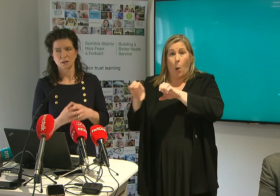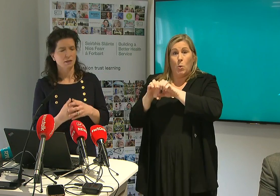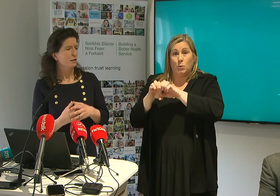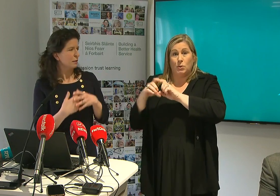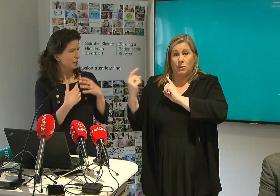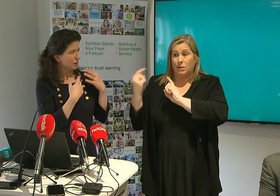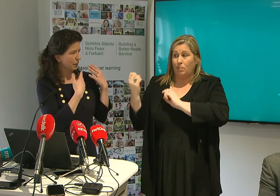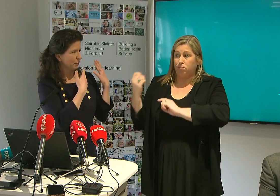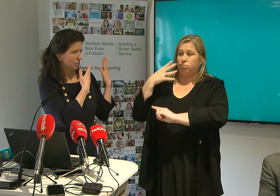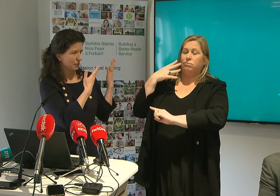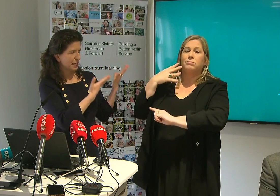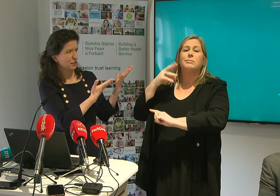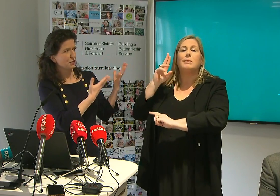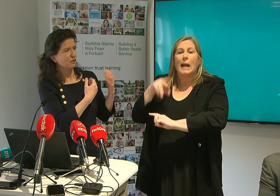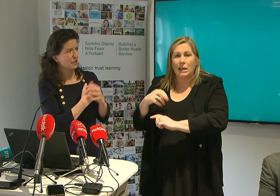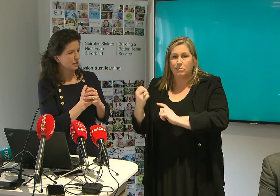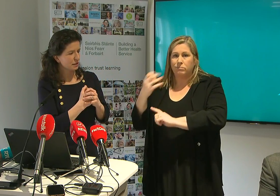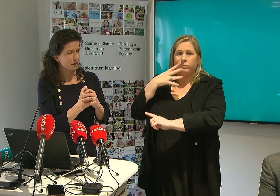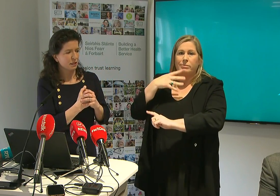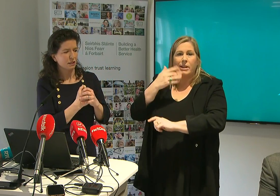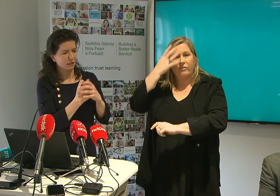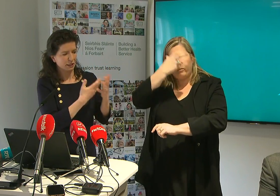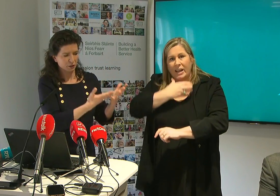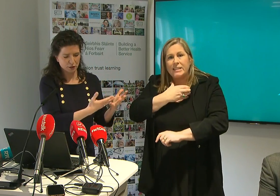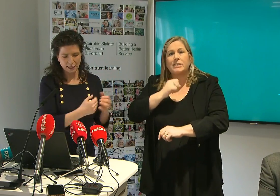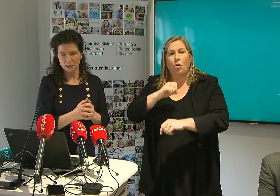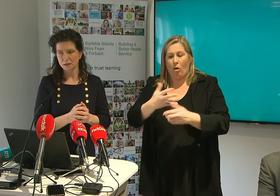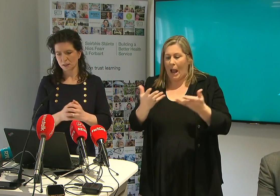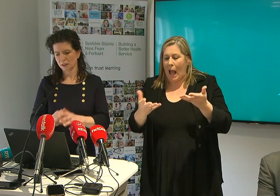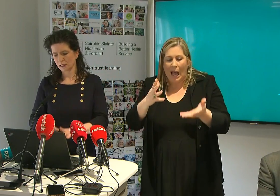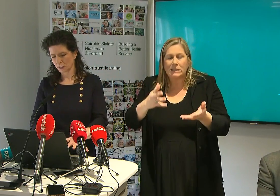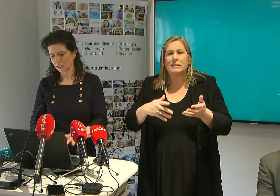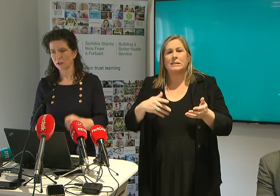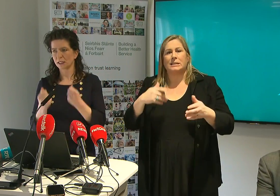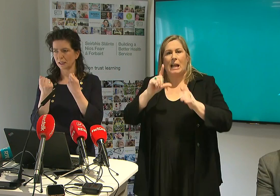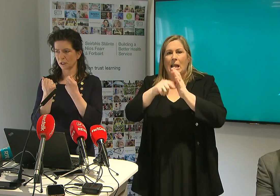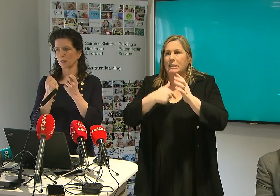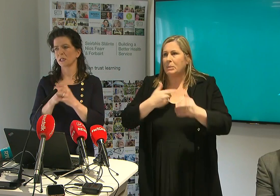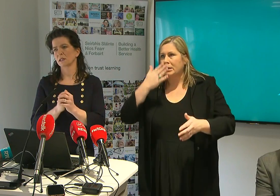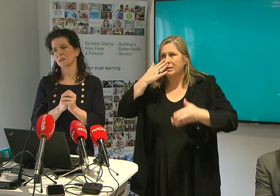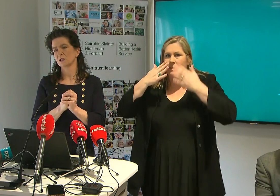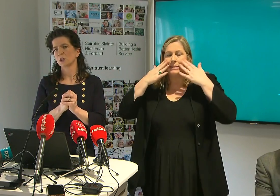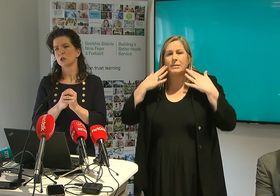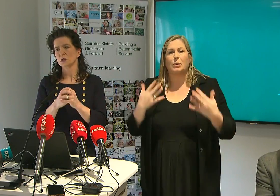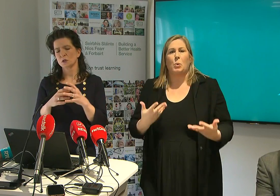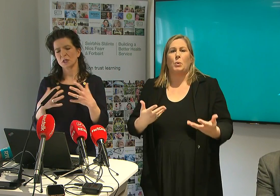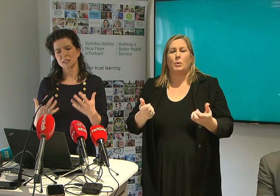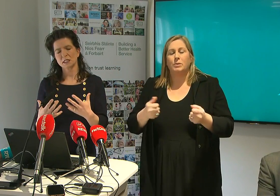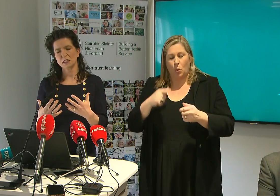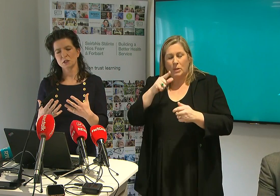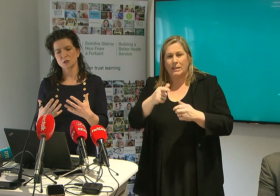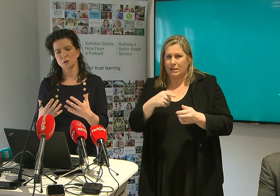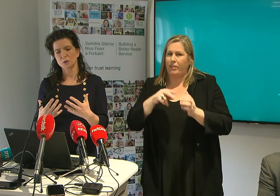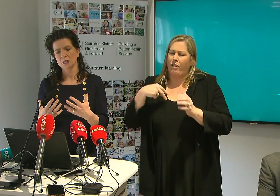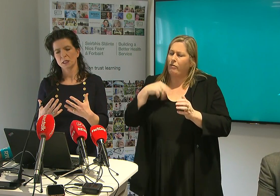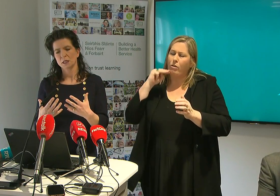contact, that can land on the face, it can land on their hands, it can land here, it can land on my hands. So that's